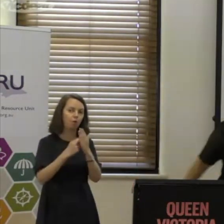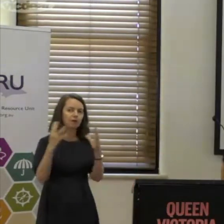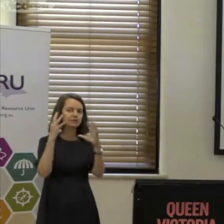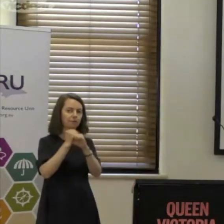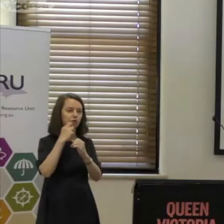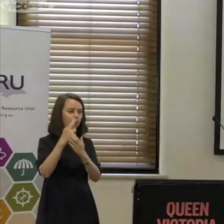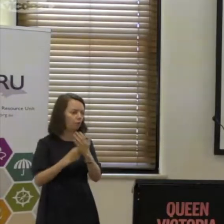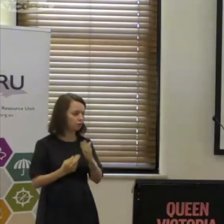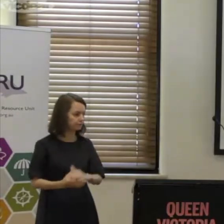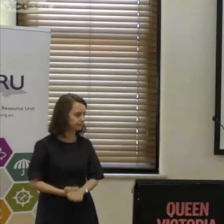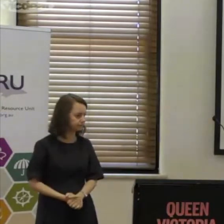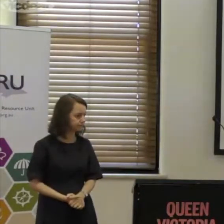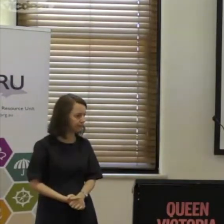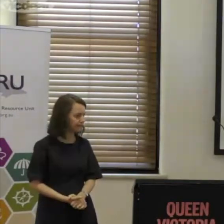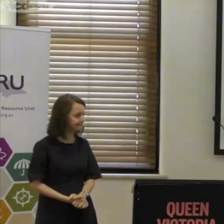project.